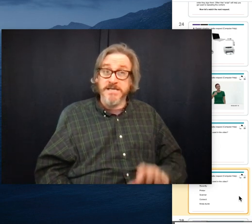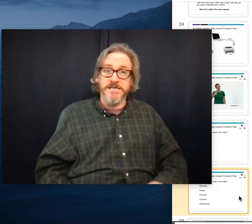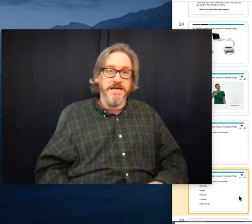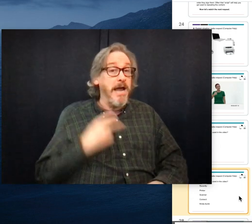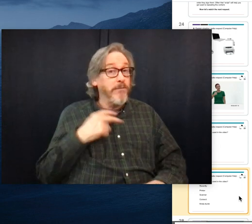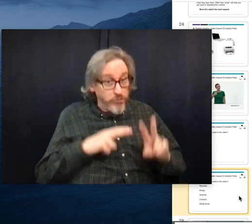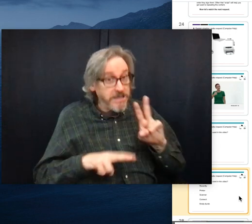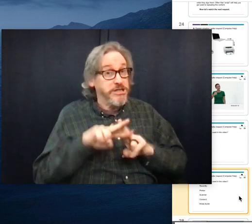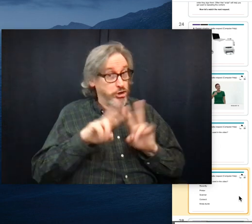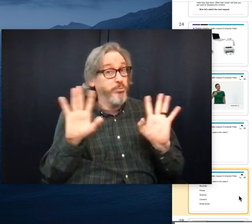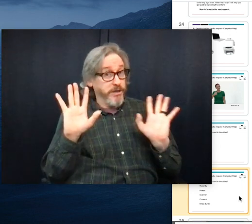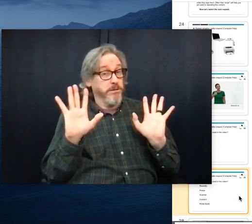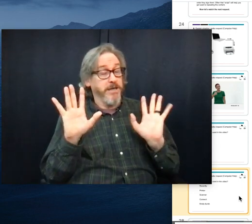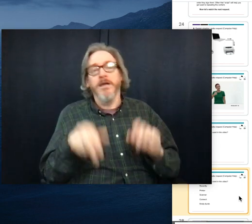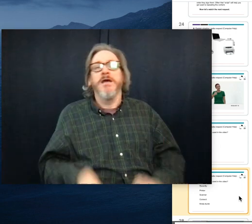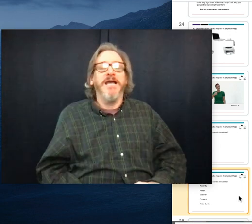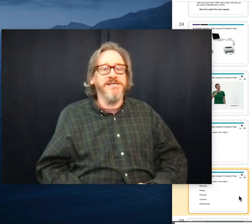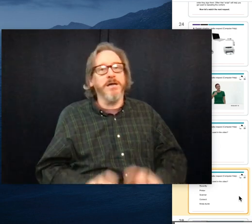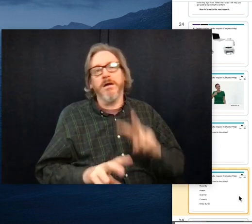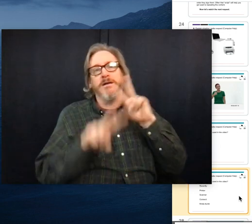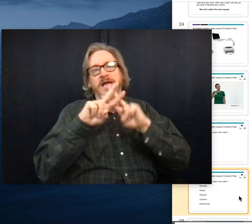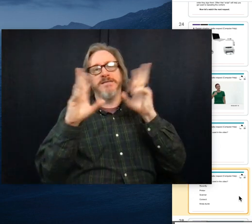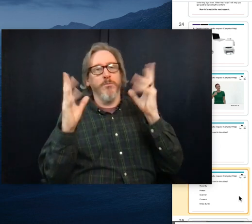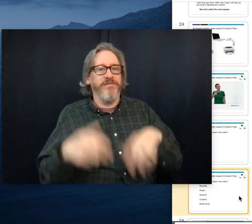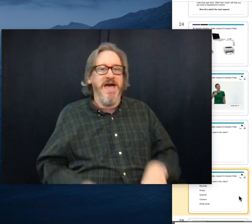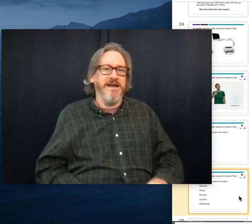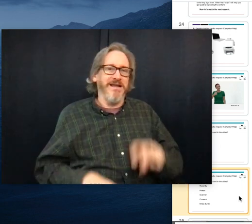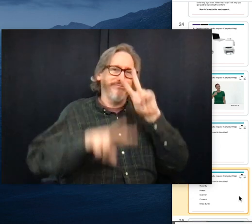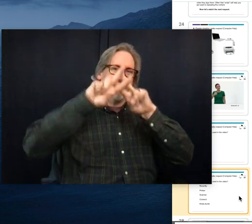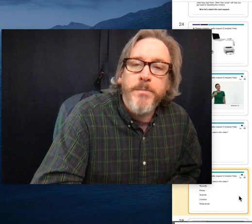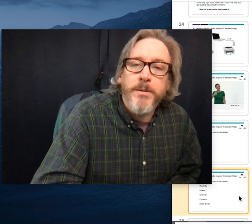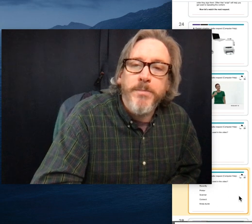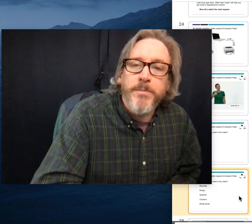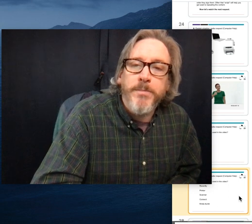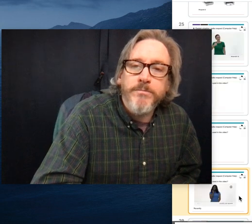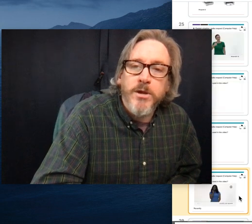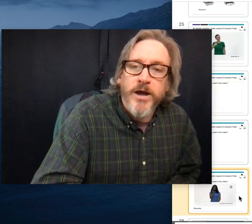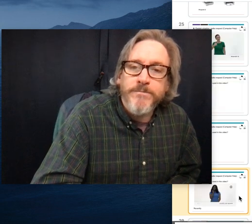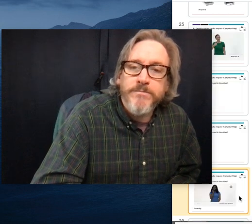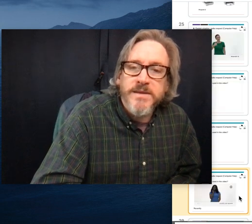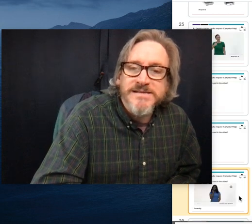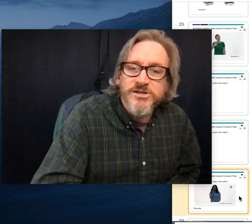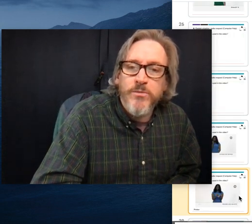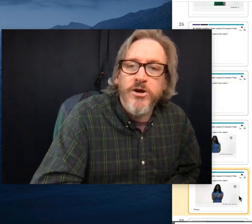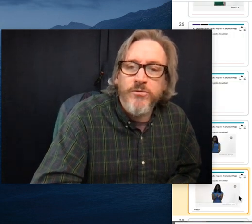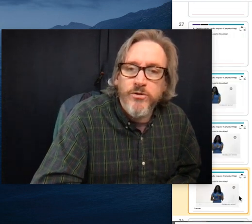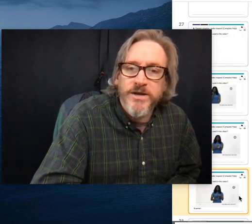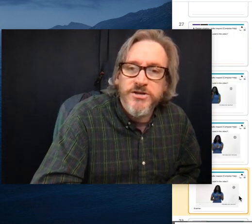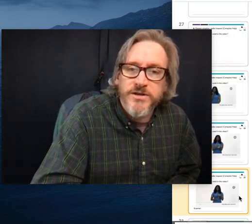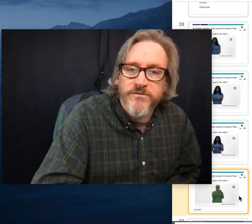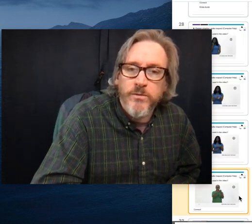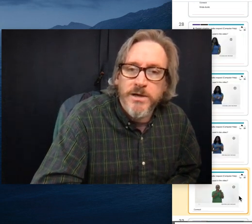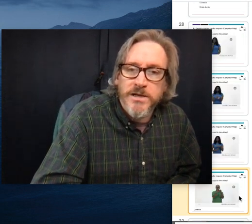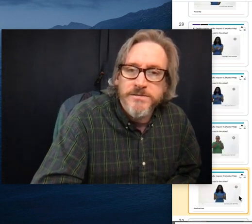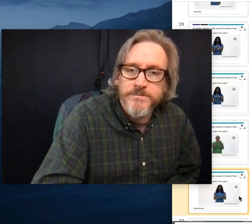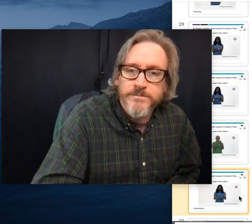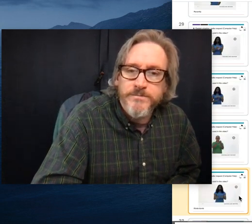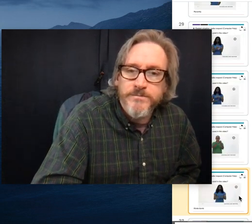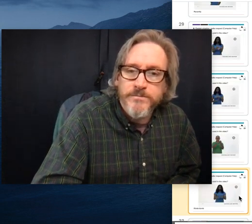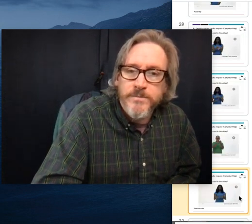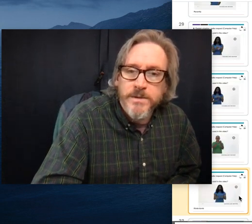or not hit whatever. Like I'm not even making contact because I've hit myself. I've hurt myself signing so many times, so many